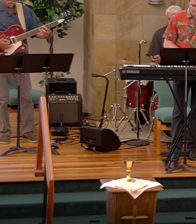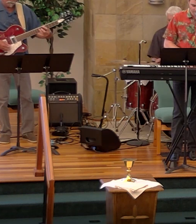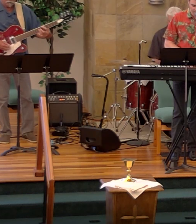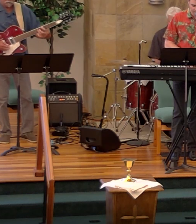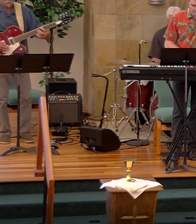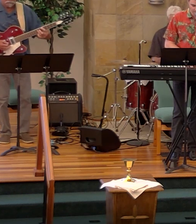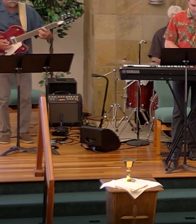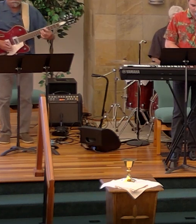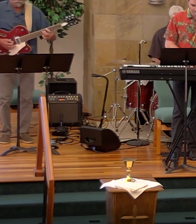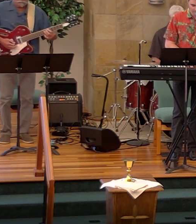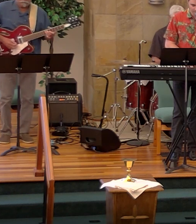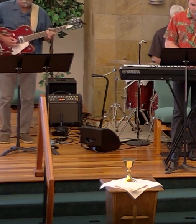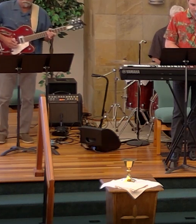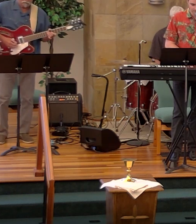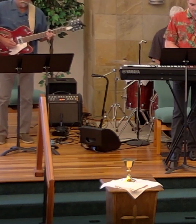for you.